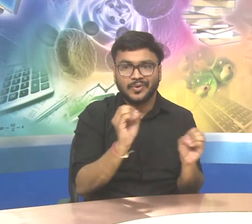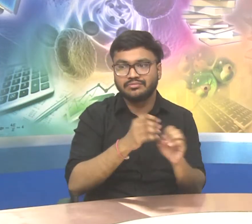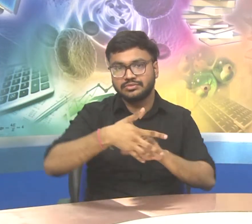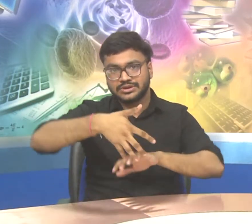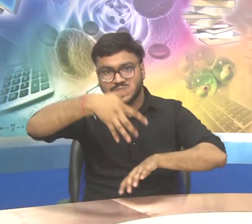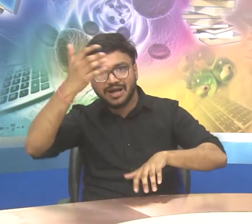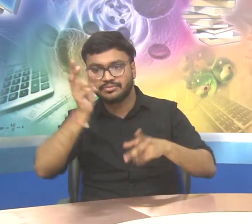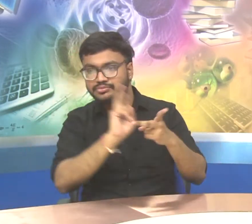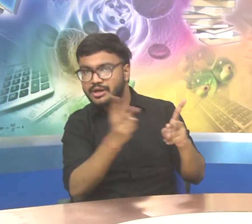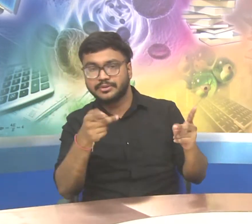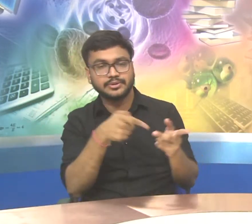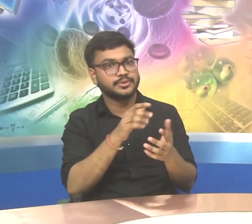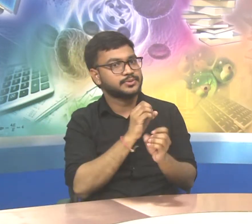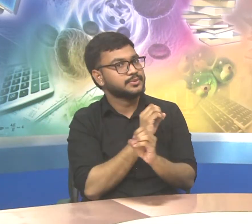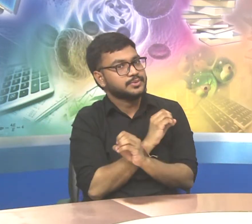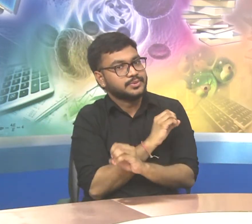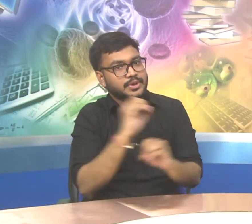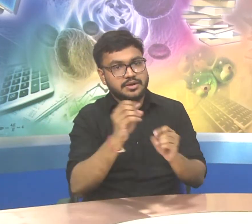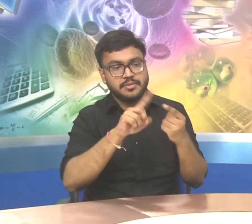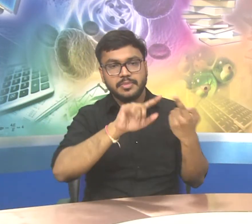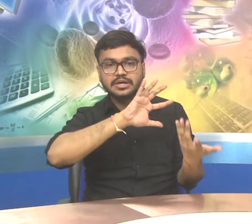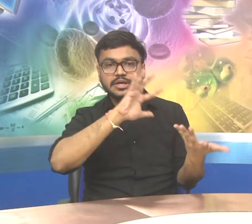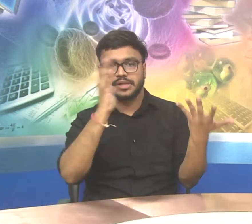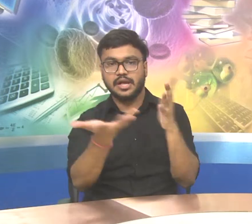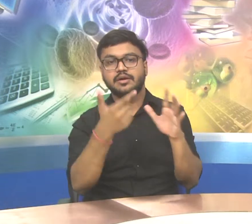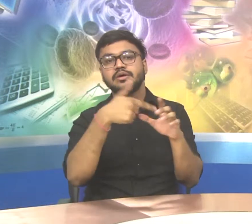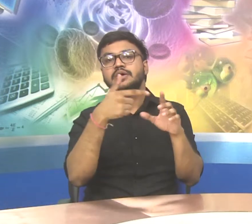It was like a big ball of hot gases.